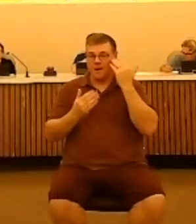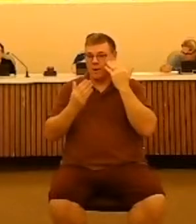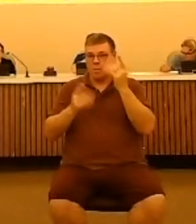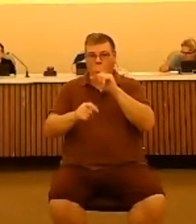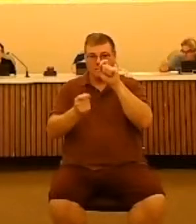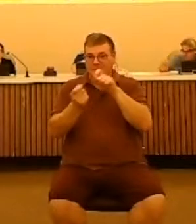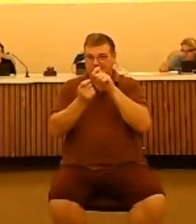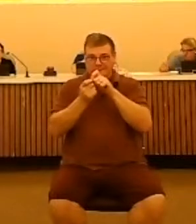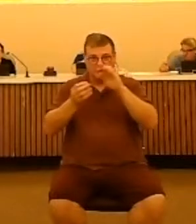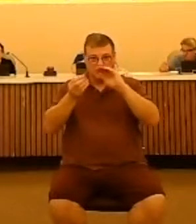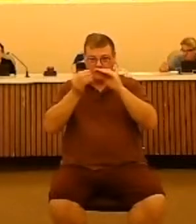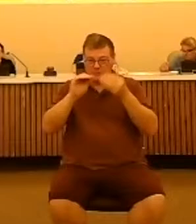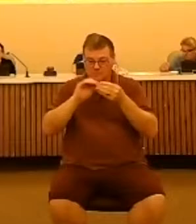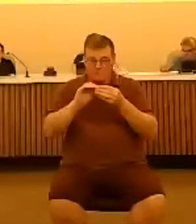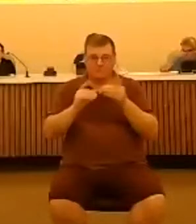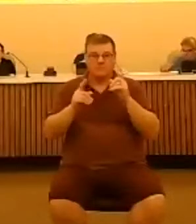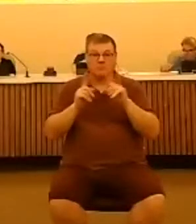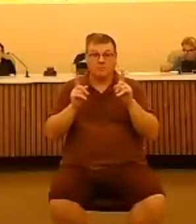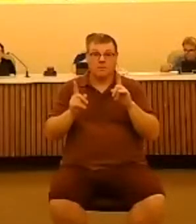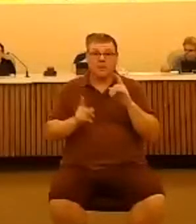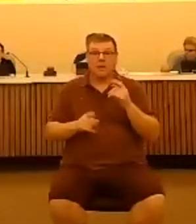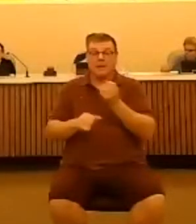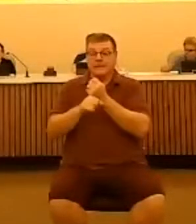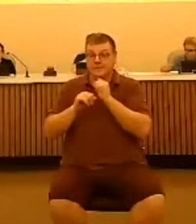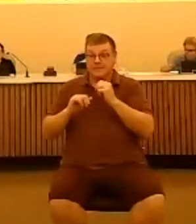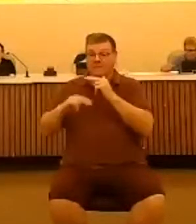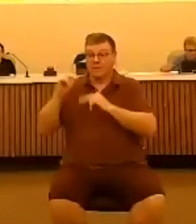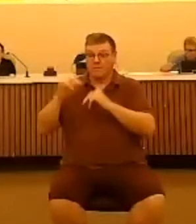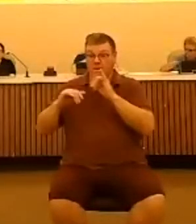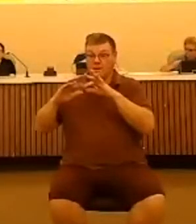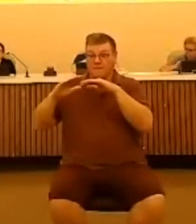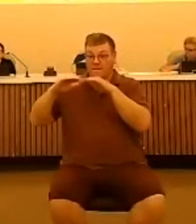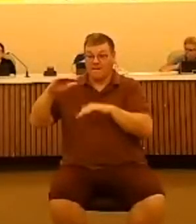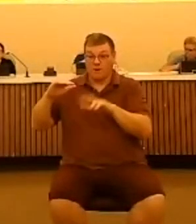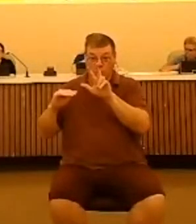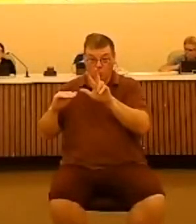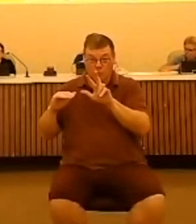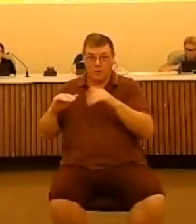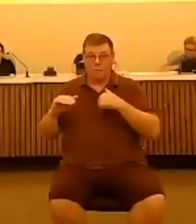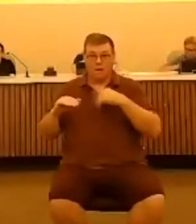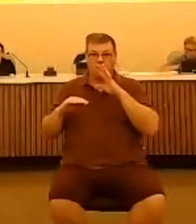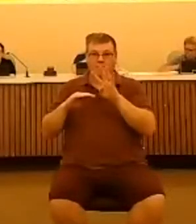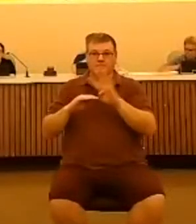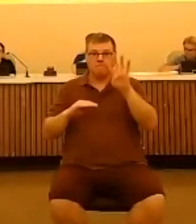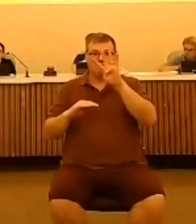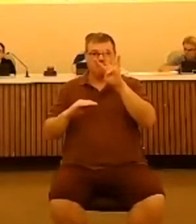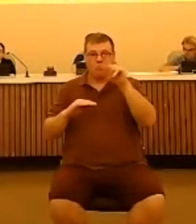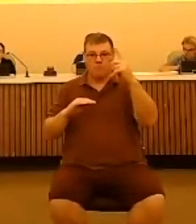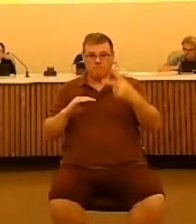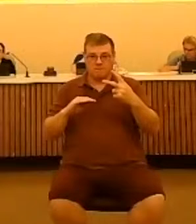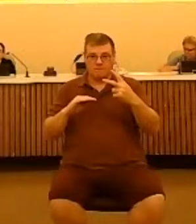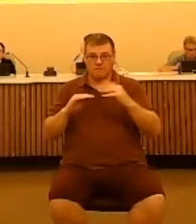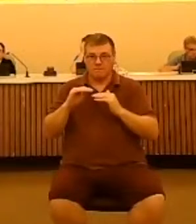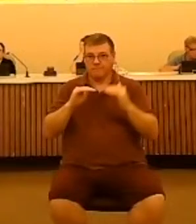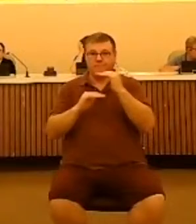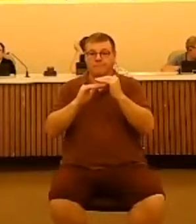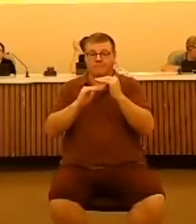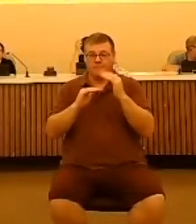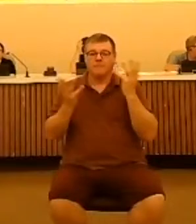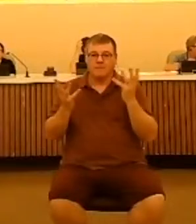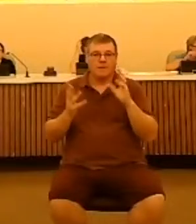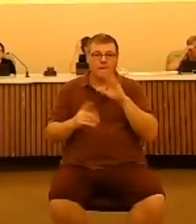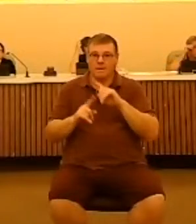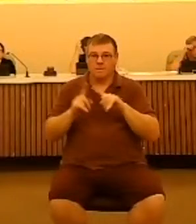exact amount, but let's say it was safe to build if it was under 3. We were like 4.5. Gotcha. So, but